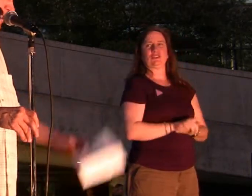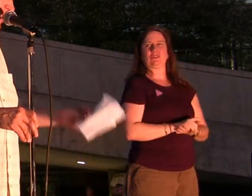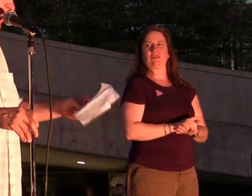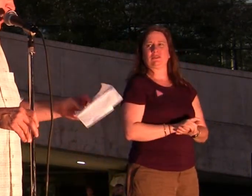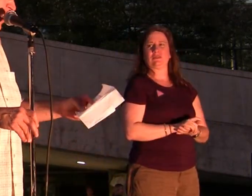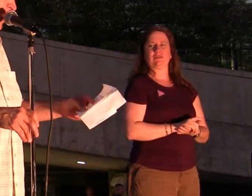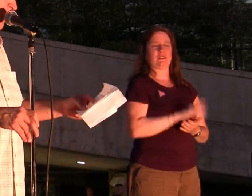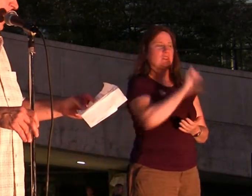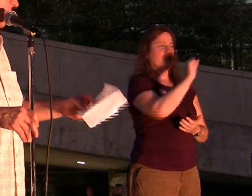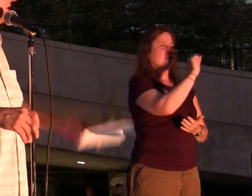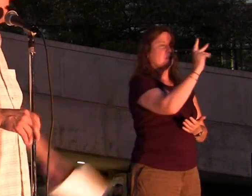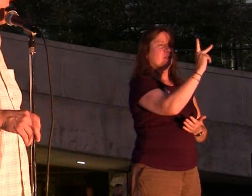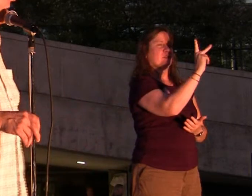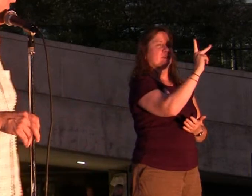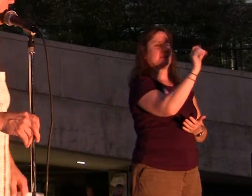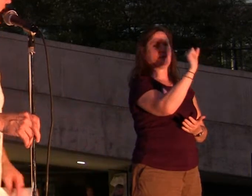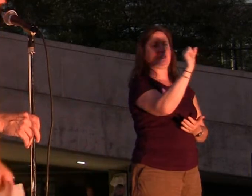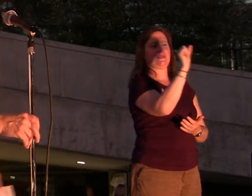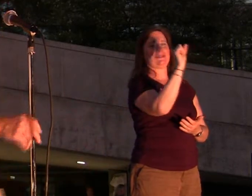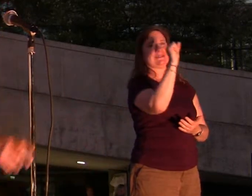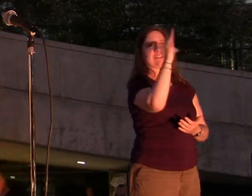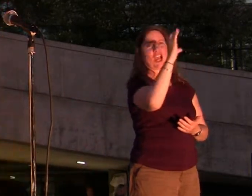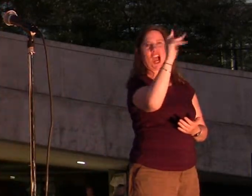Scotti Maldonado.